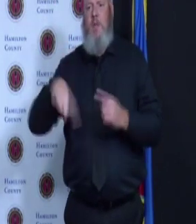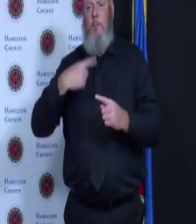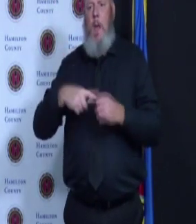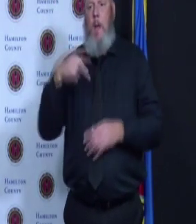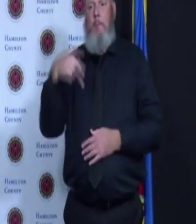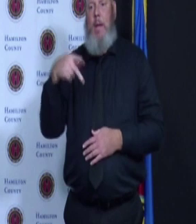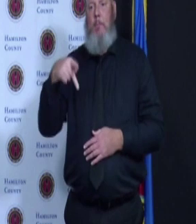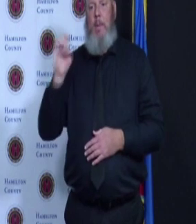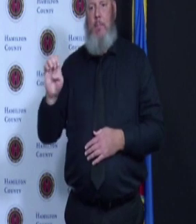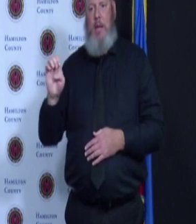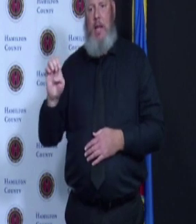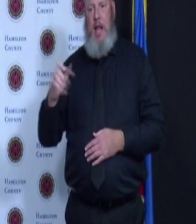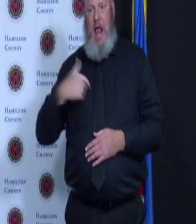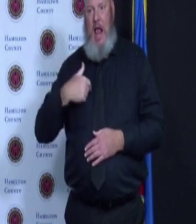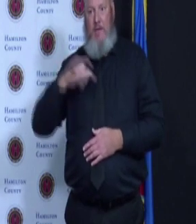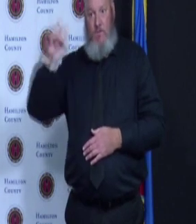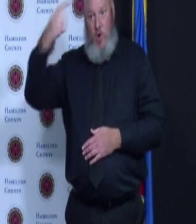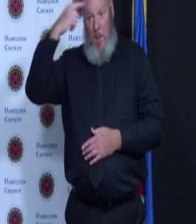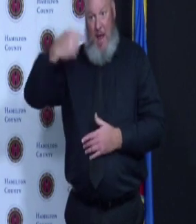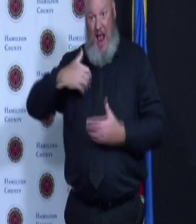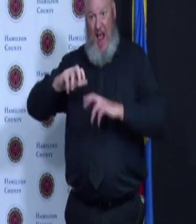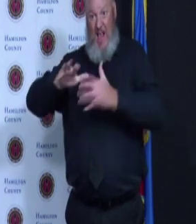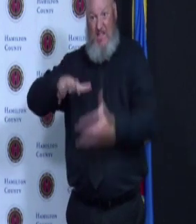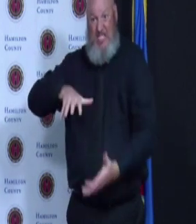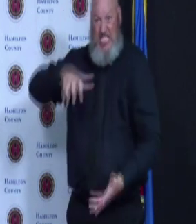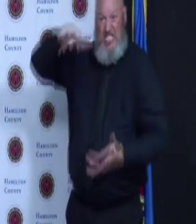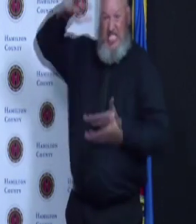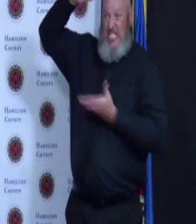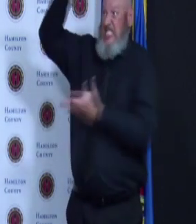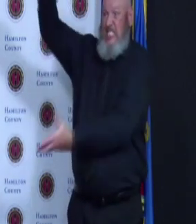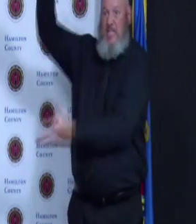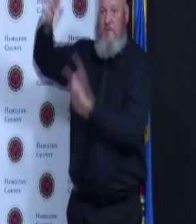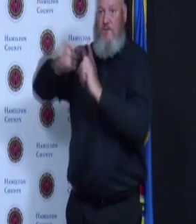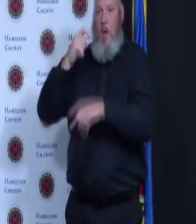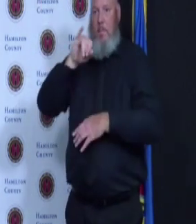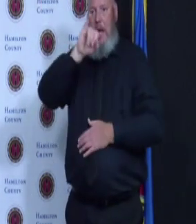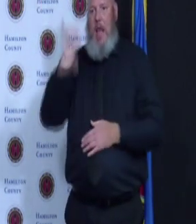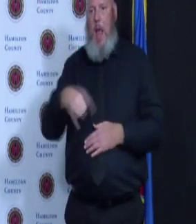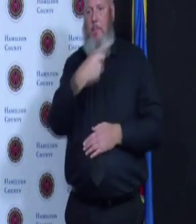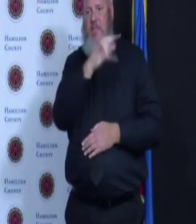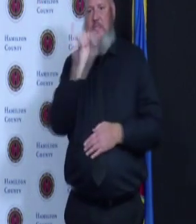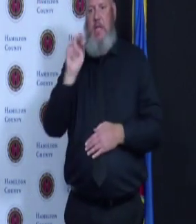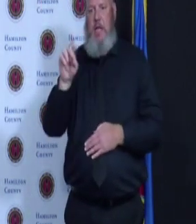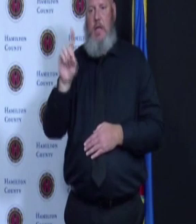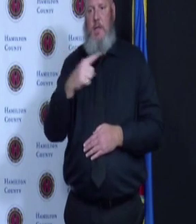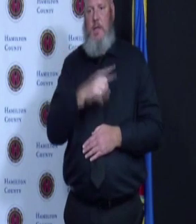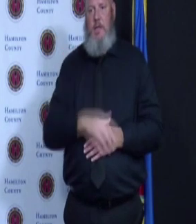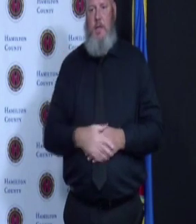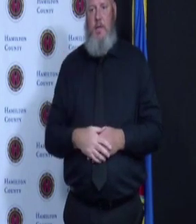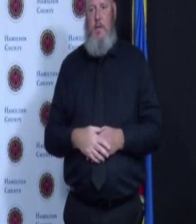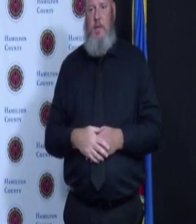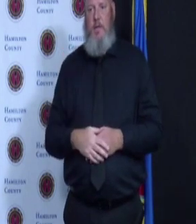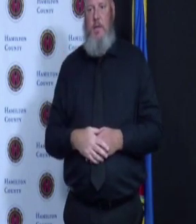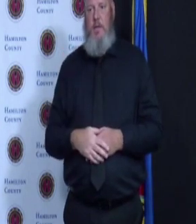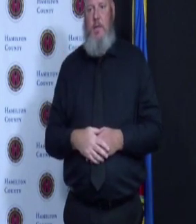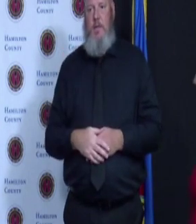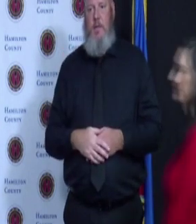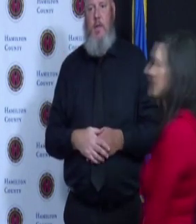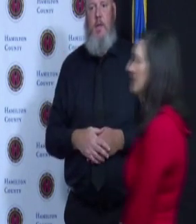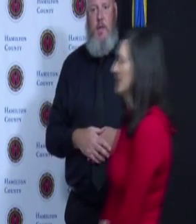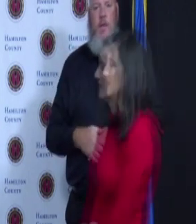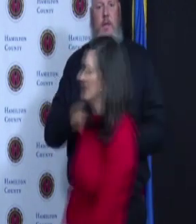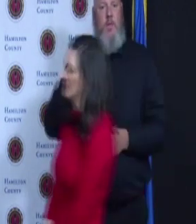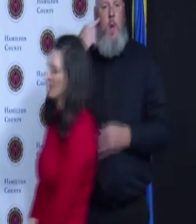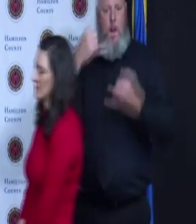Indianapolis from Customs and Border Patrol. Have there been any organizations out there with a large collection of PPE in the region?